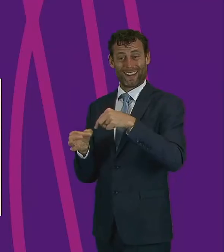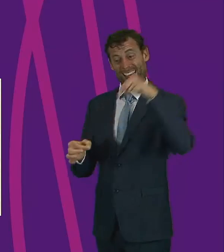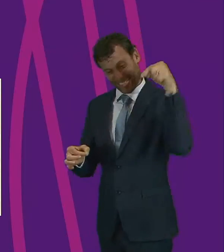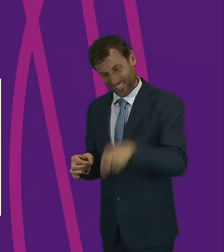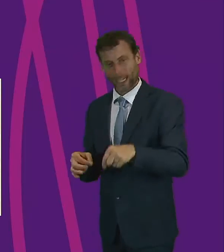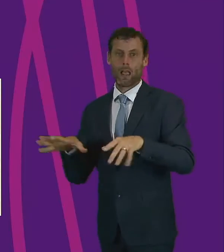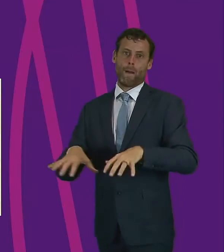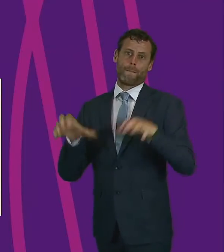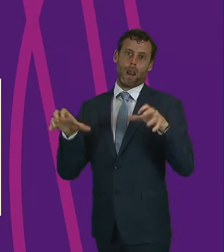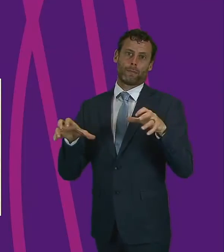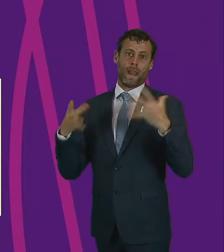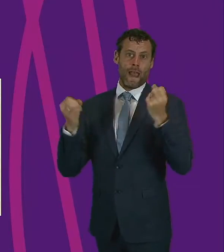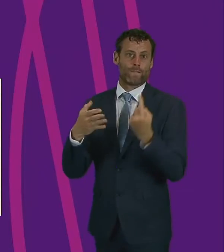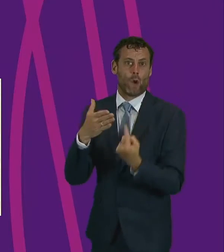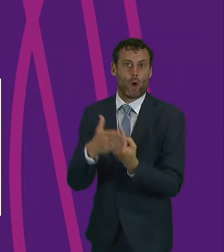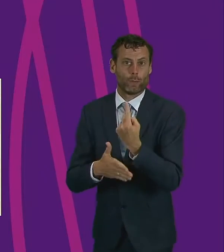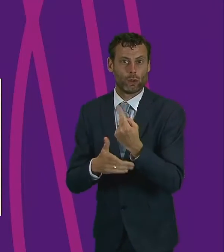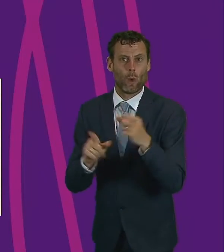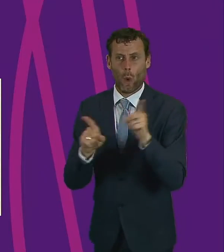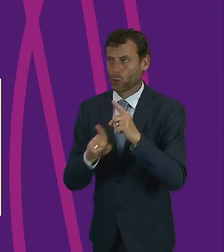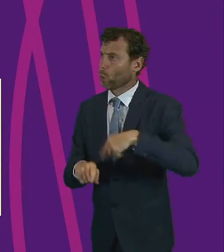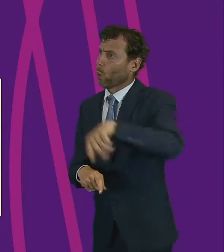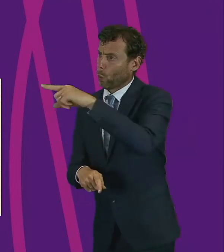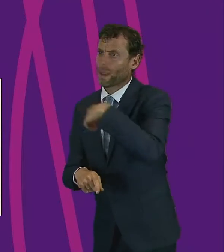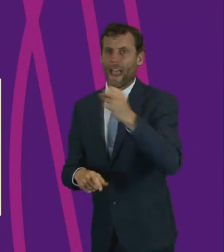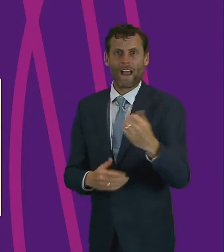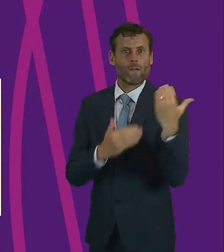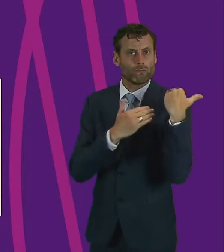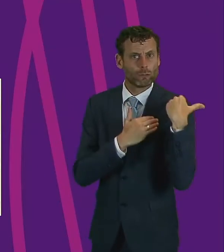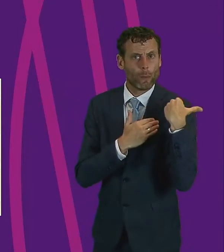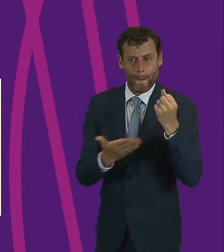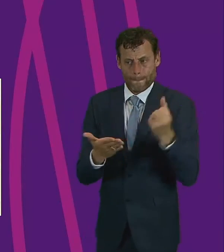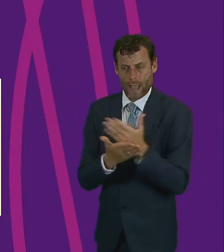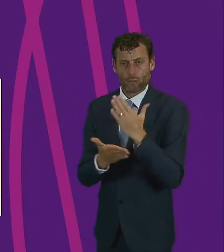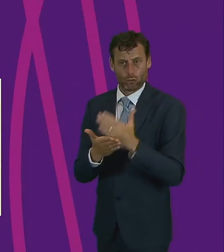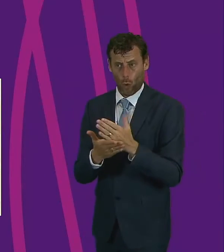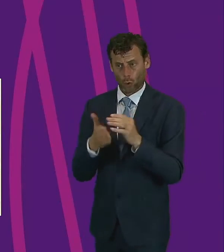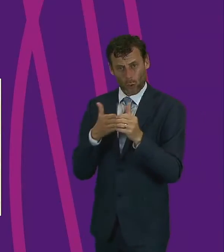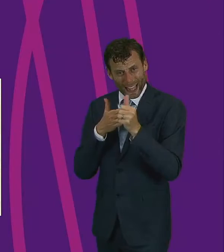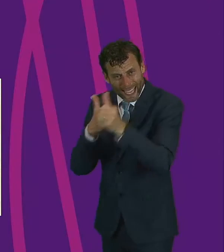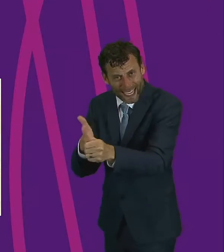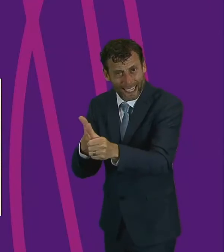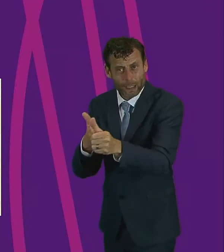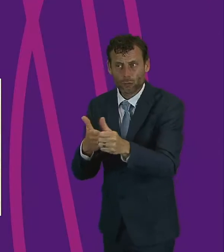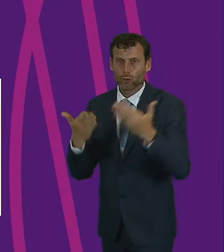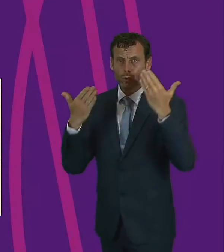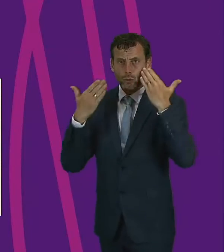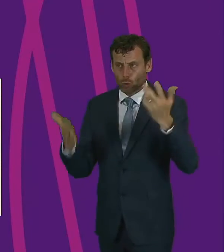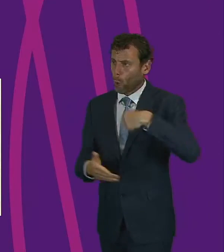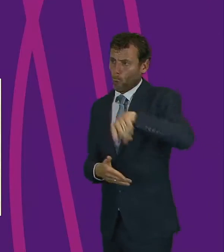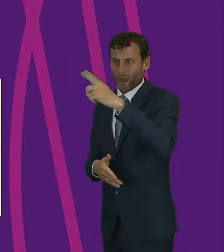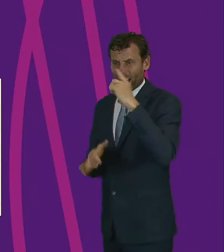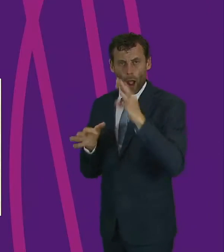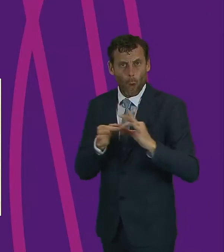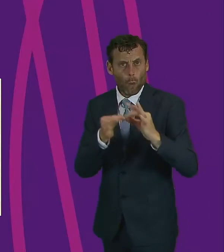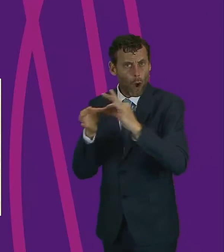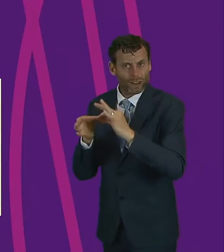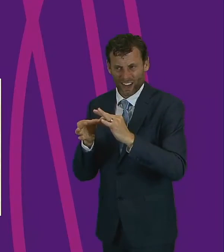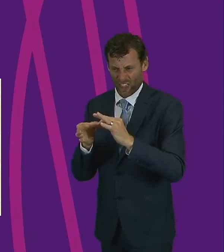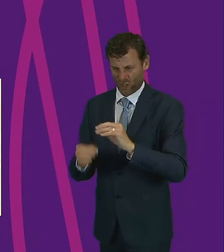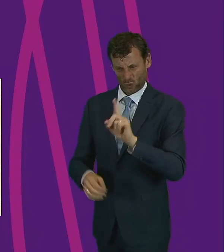opportunity and a duty to lead and to demonstrate that we can work together to shape a new economic future, one with a